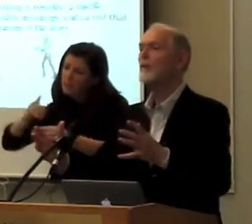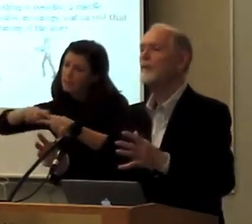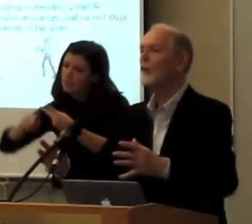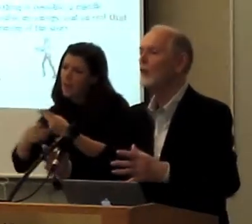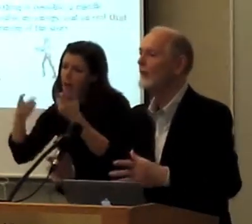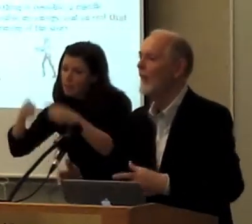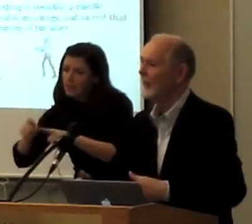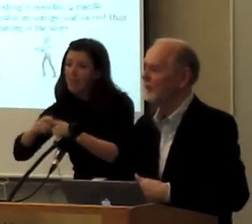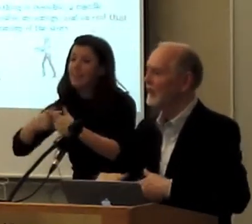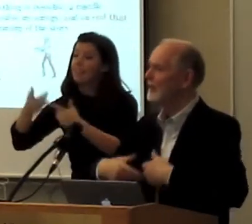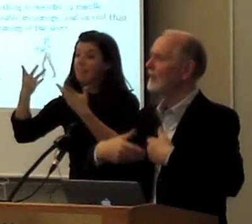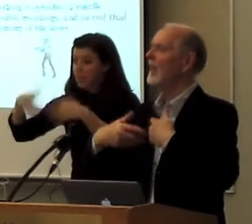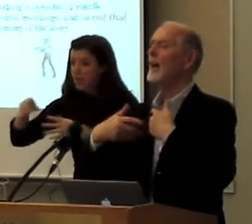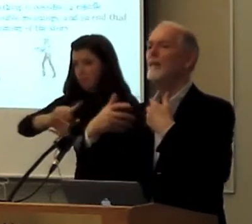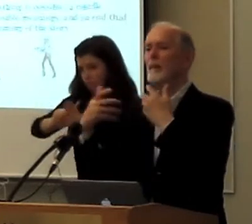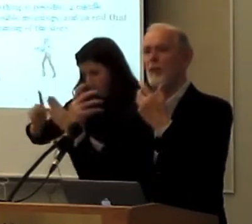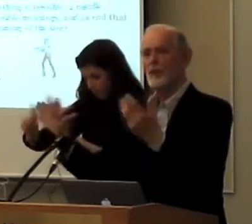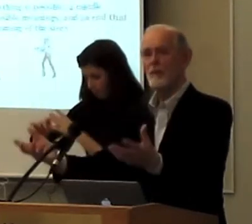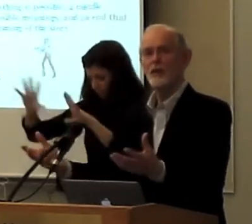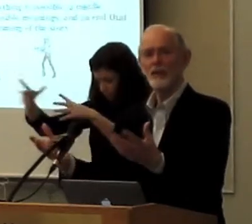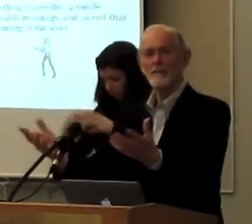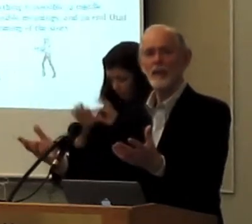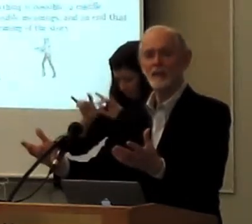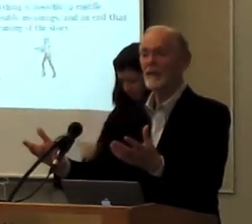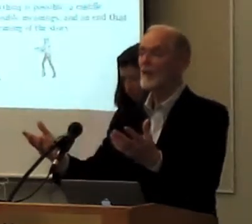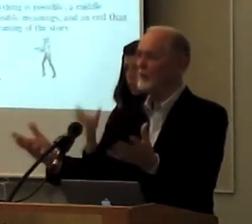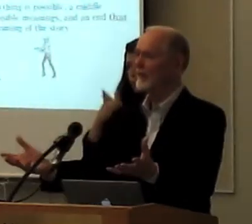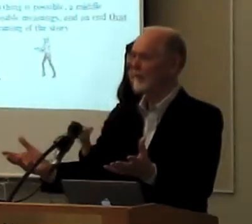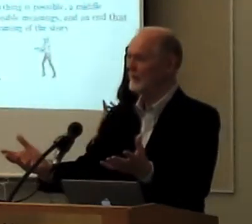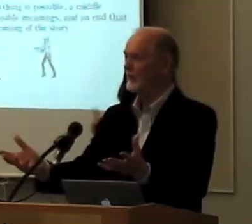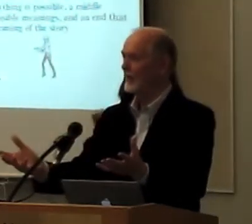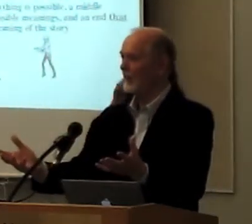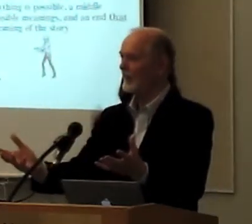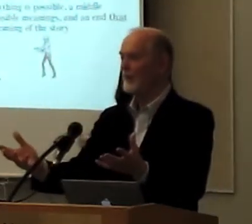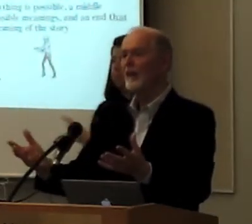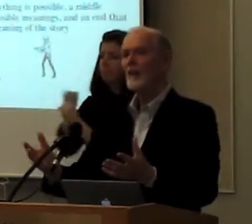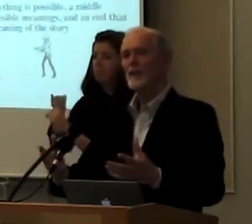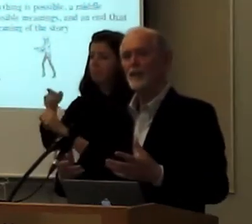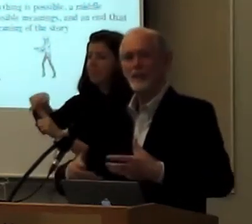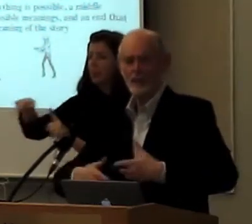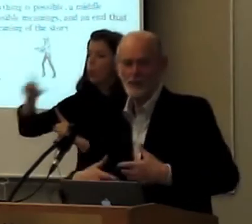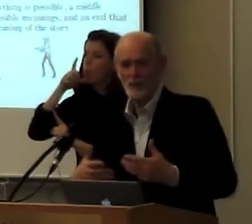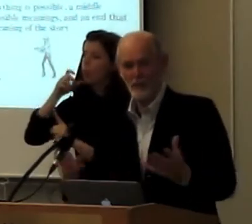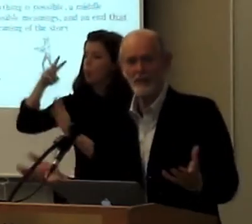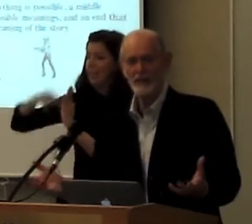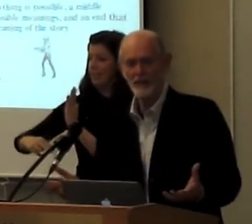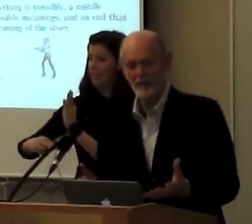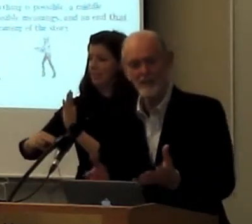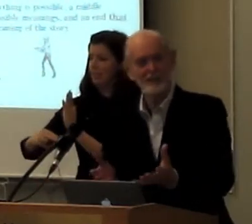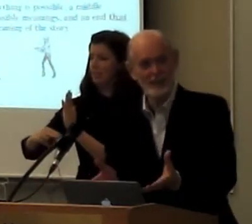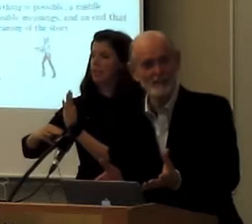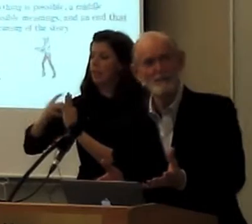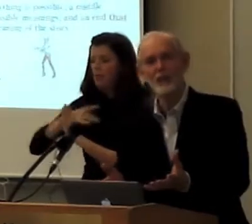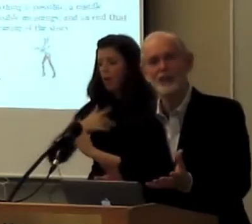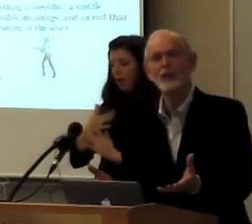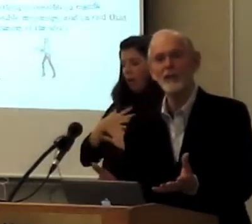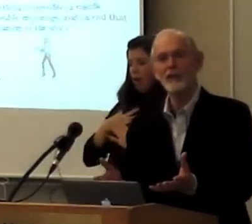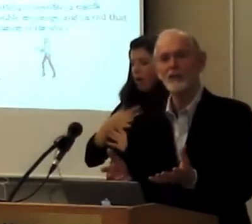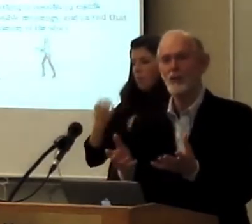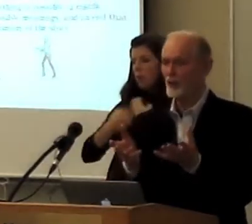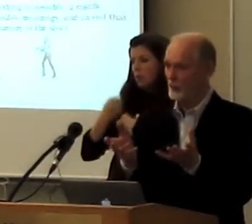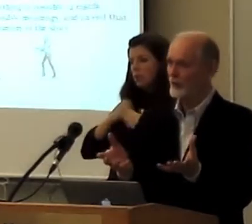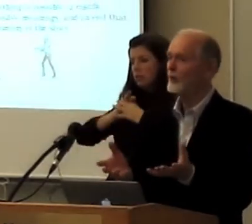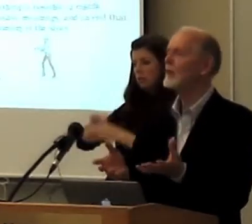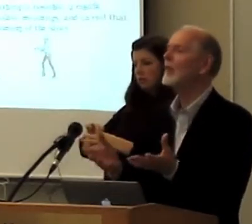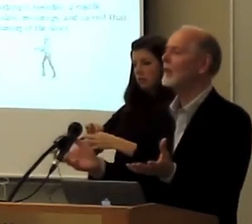put them into a form that makes it have the most emotional impact on our readers. Okay? So that's what we are suggesting is meant by the story.